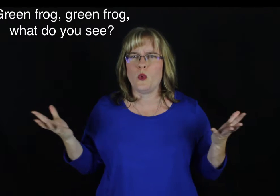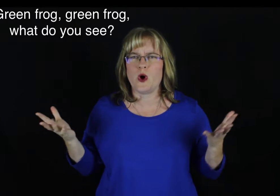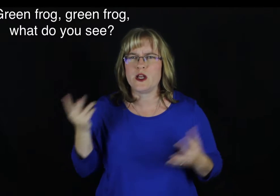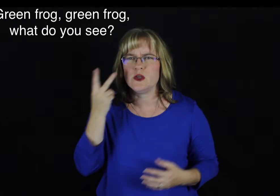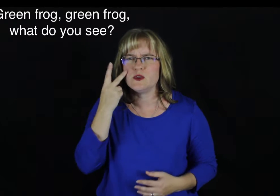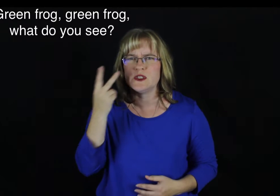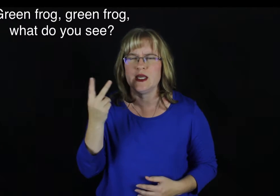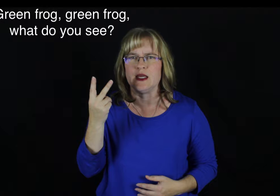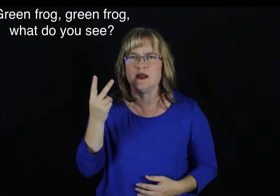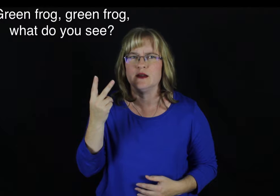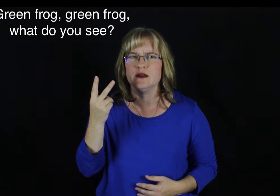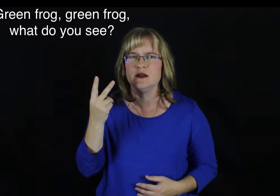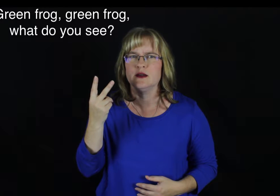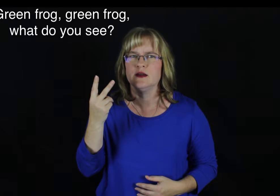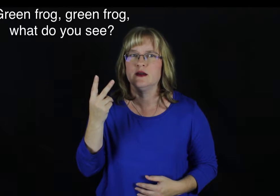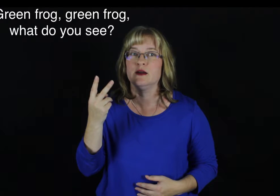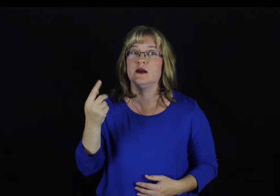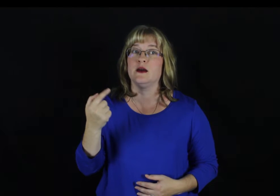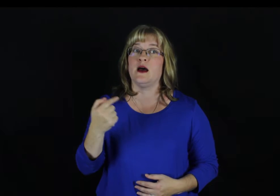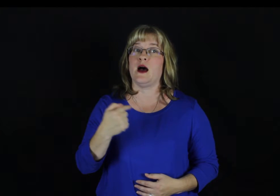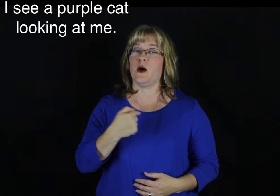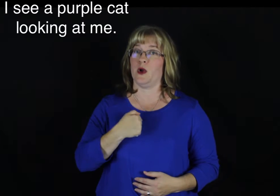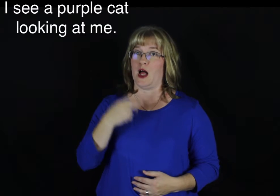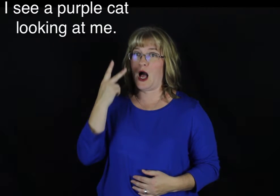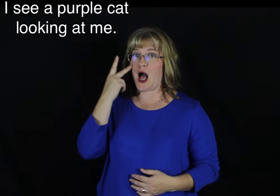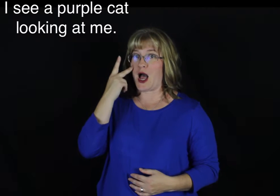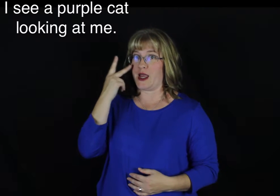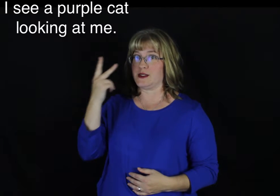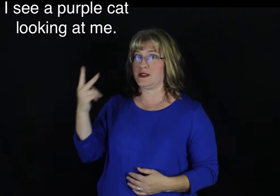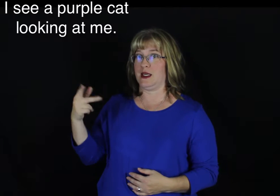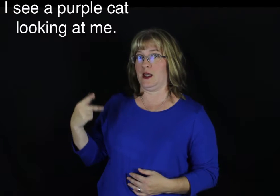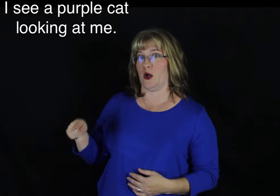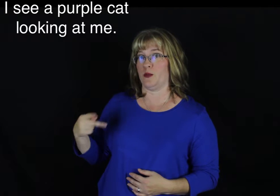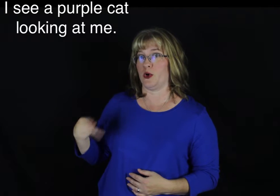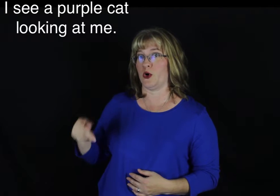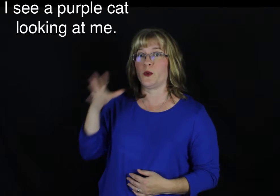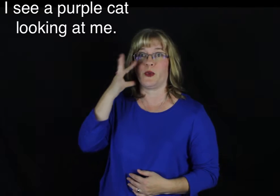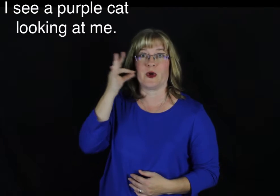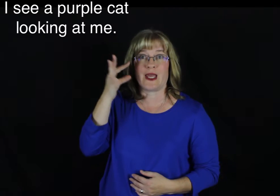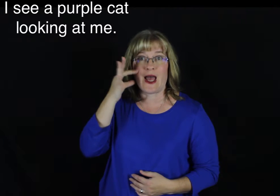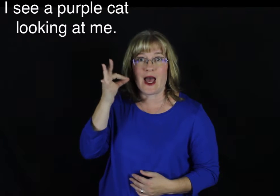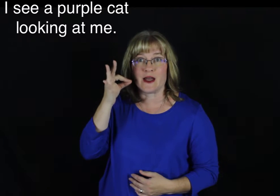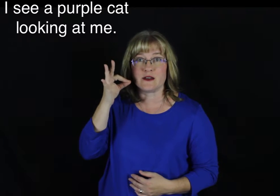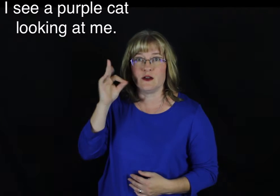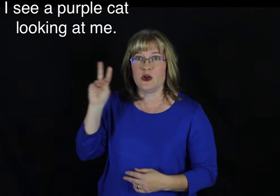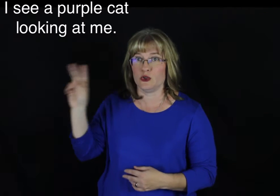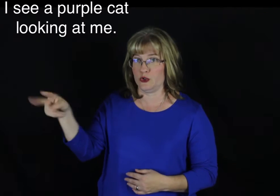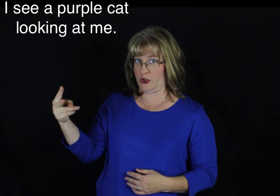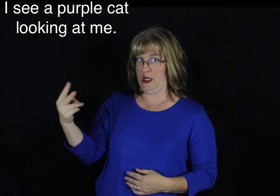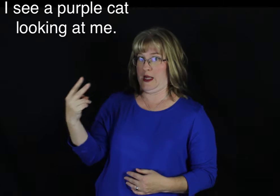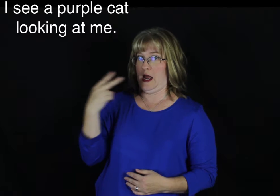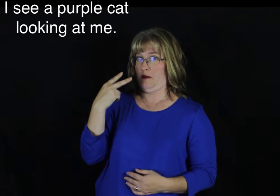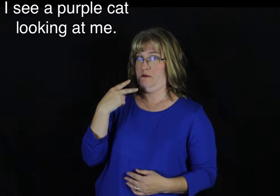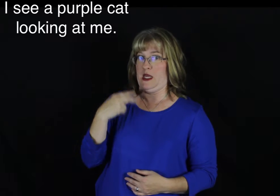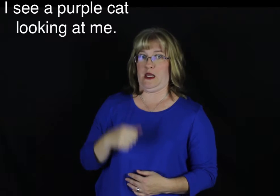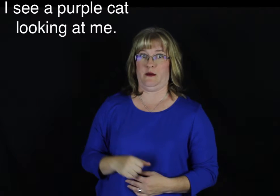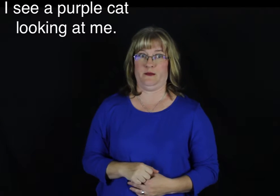what do you see? Well, I see a purple cat looking at me.